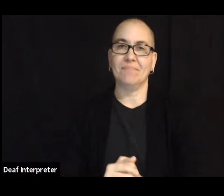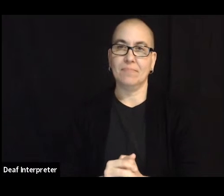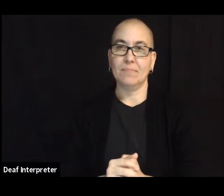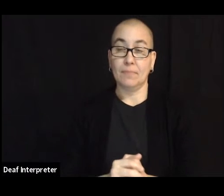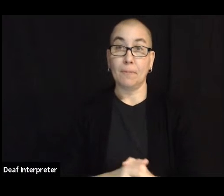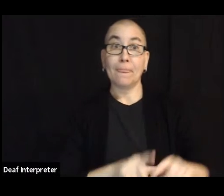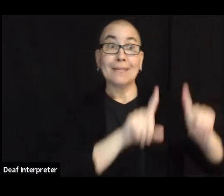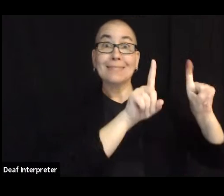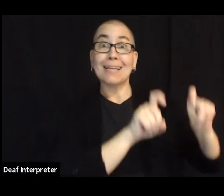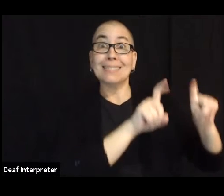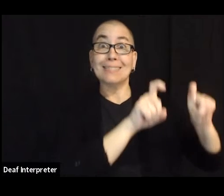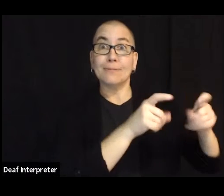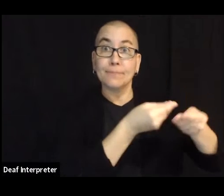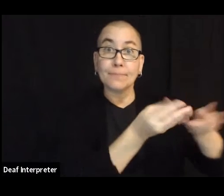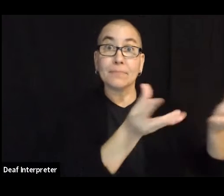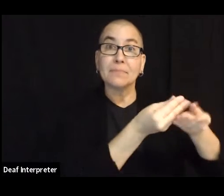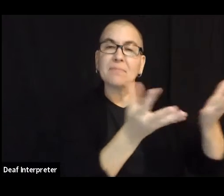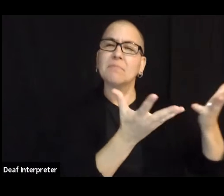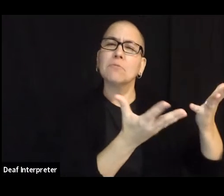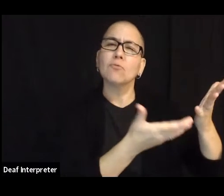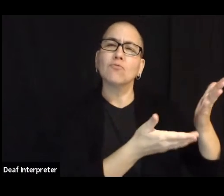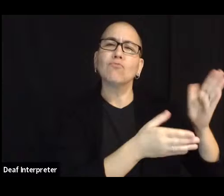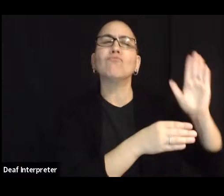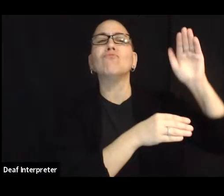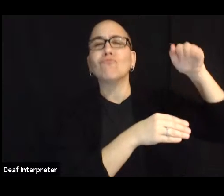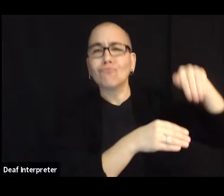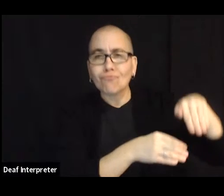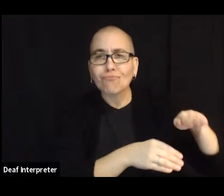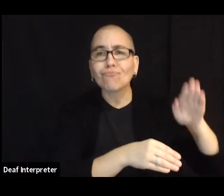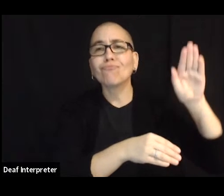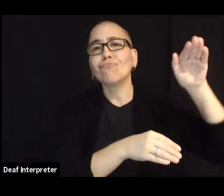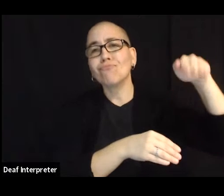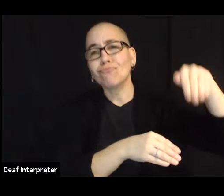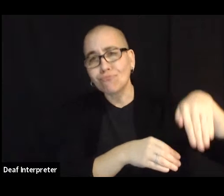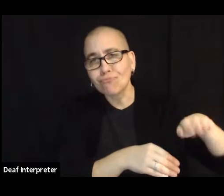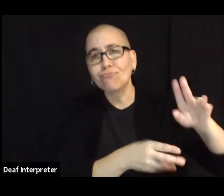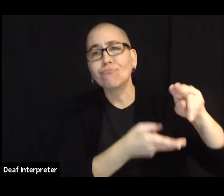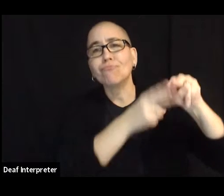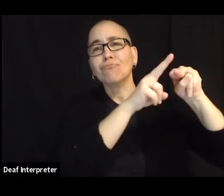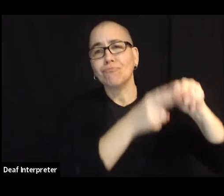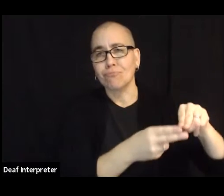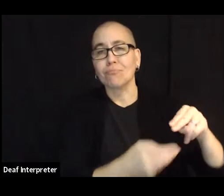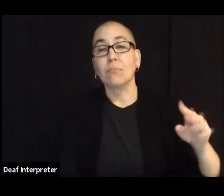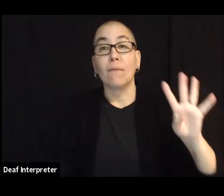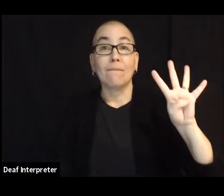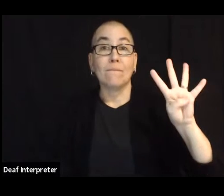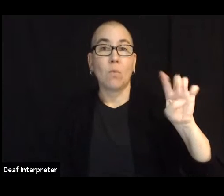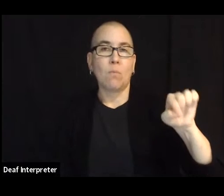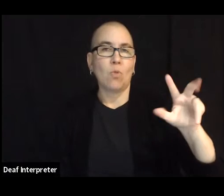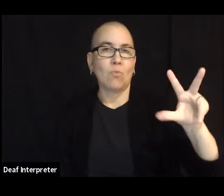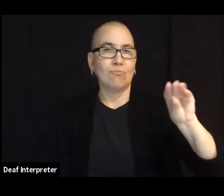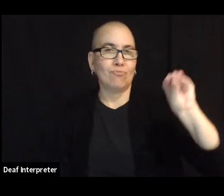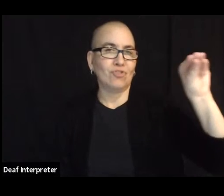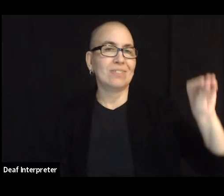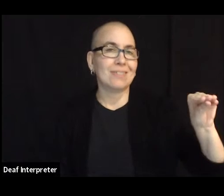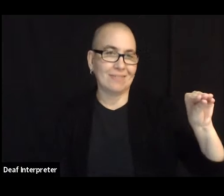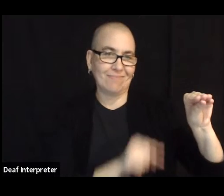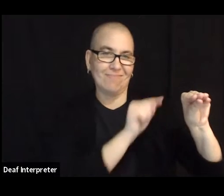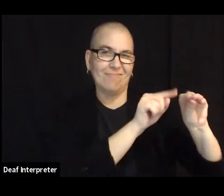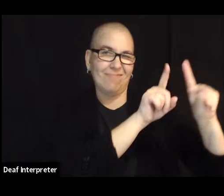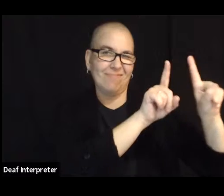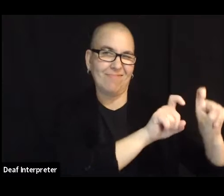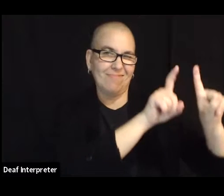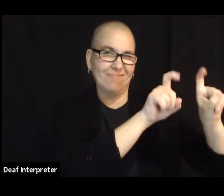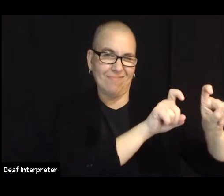basically stable at about a growth rate of 4.3% a week. The 7-day average testing positivity rate that we